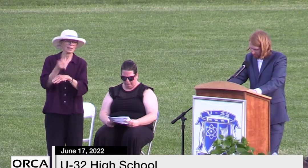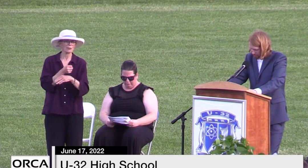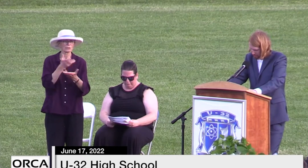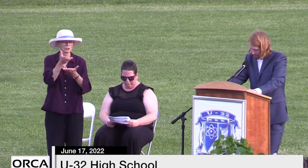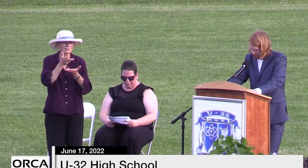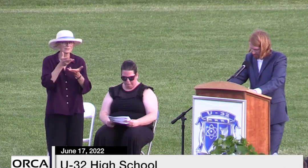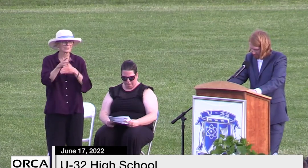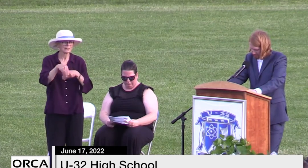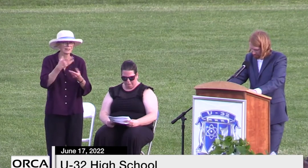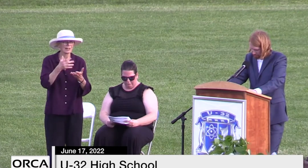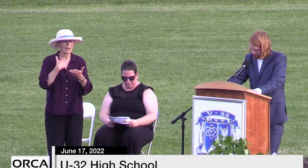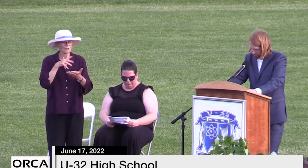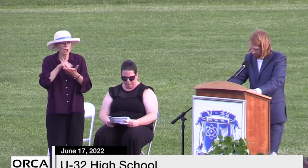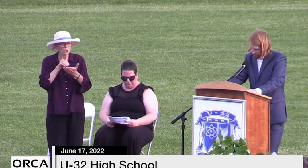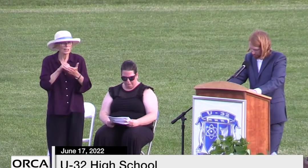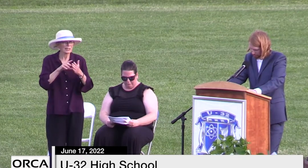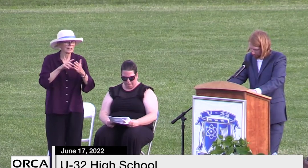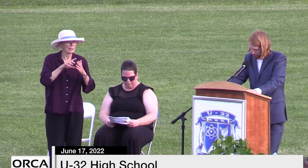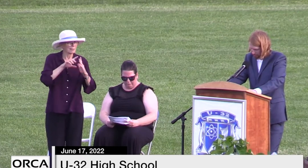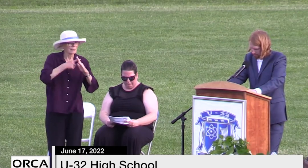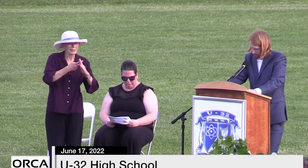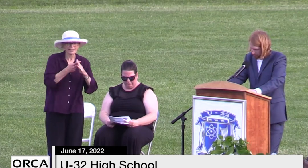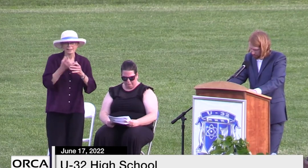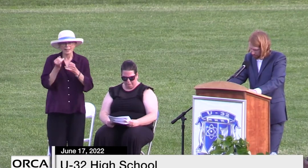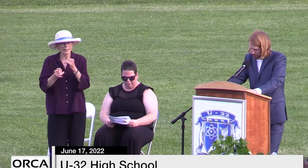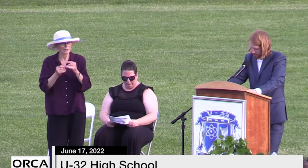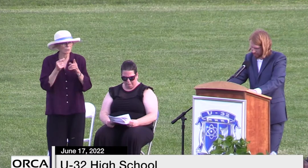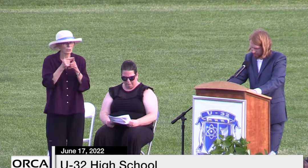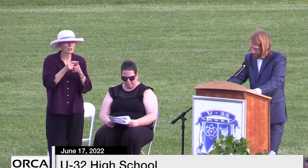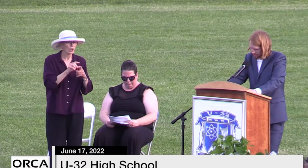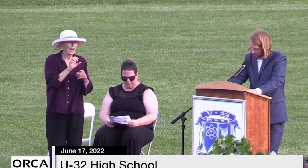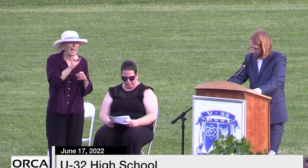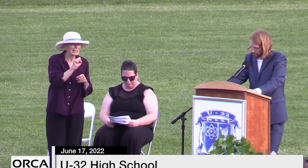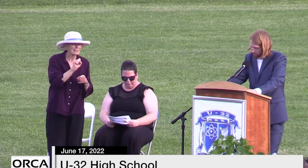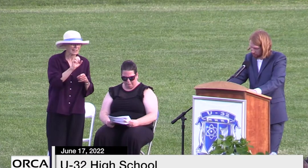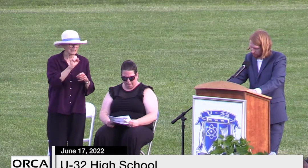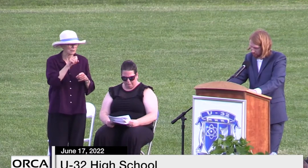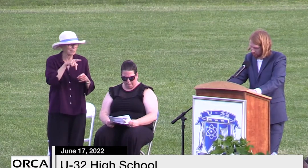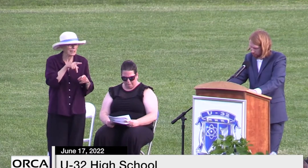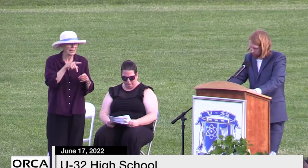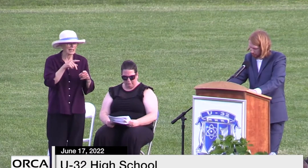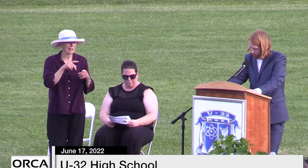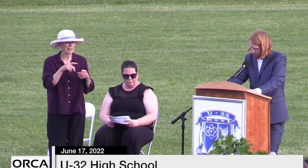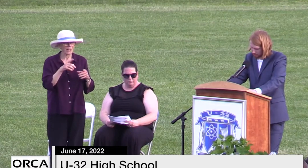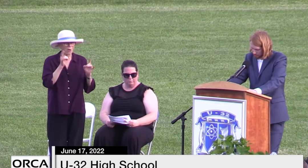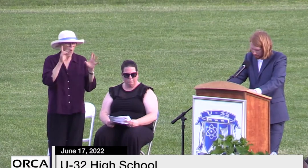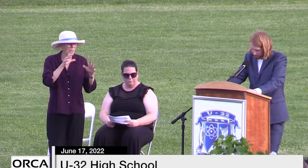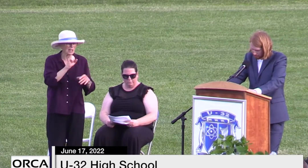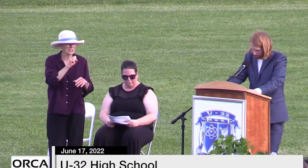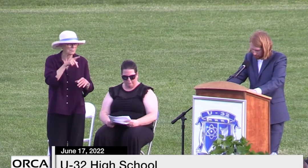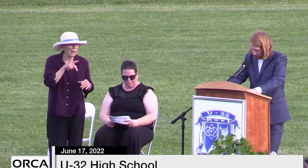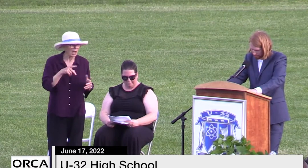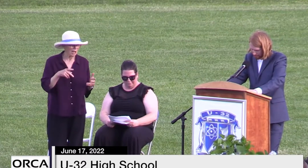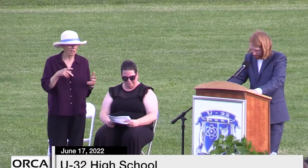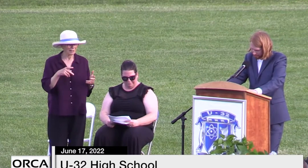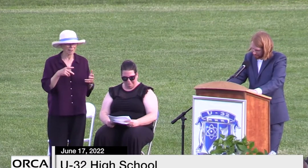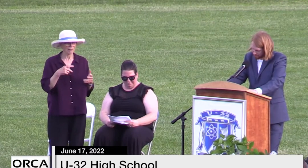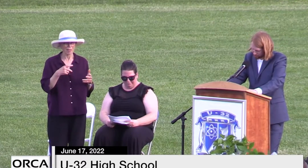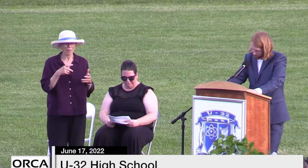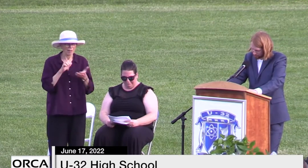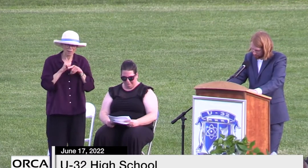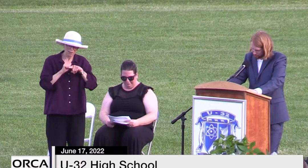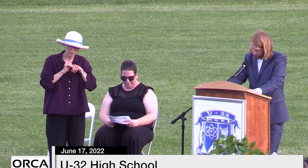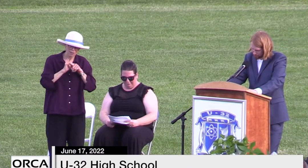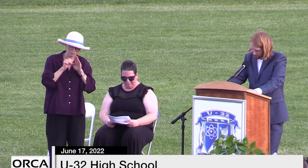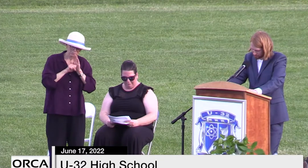learn how to say beginnings and endings of words like th and sh and ed and the dreaded sp. Along with that,